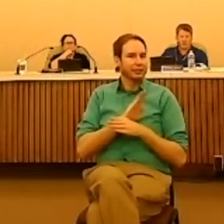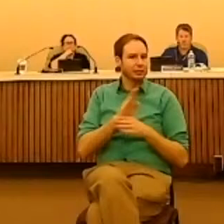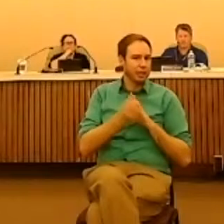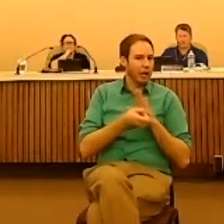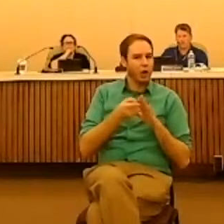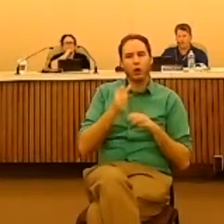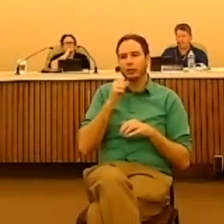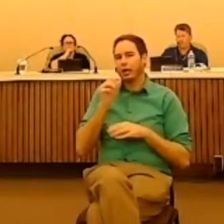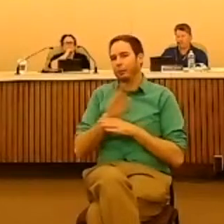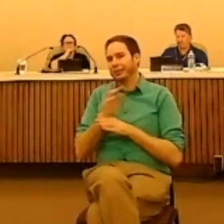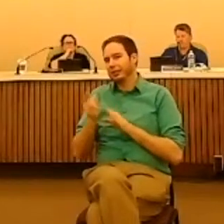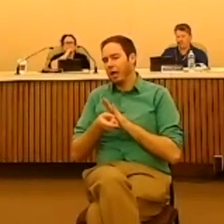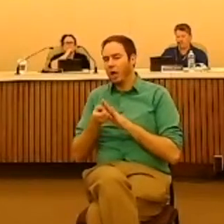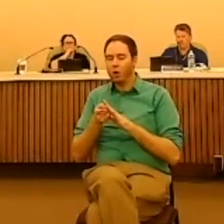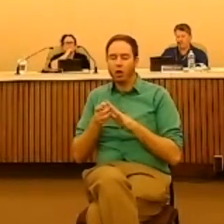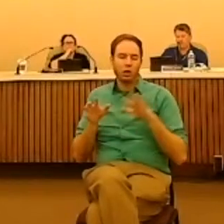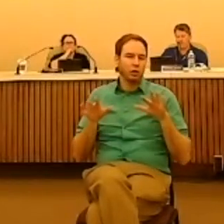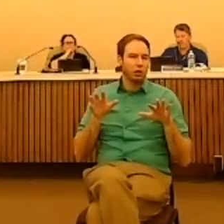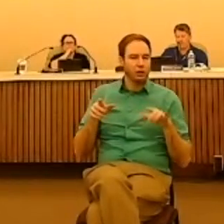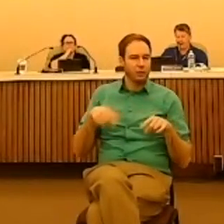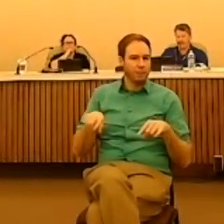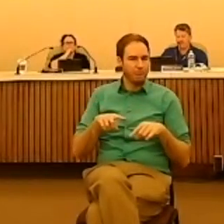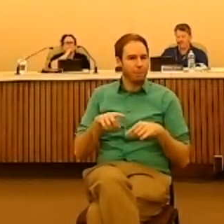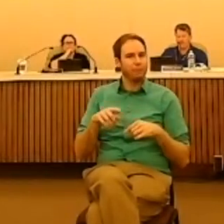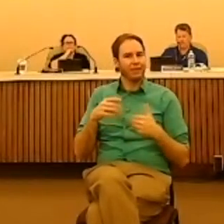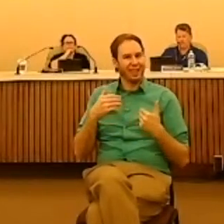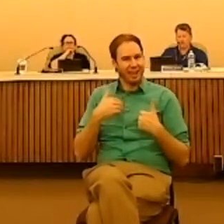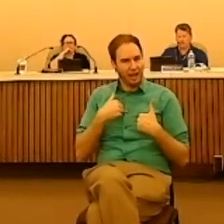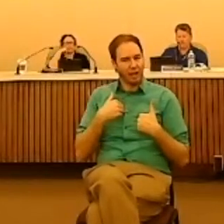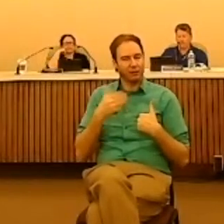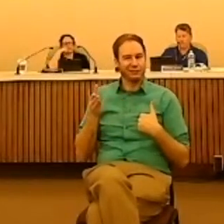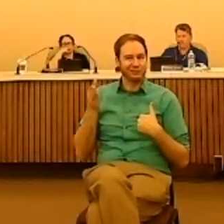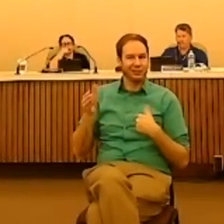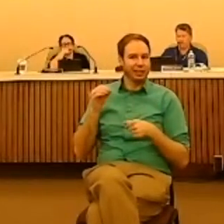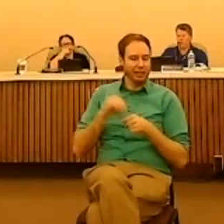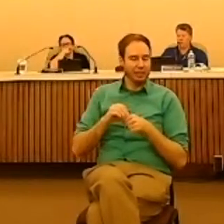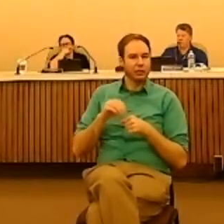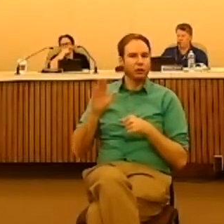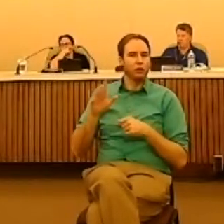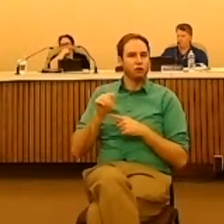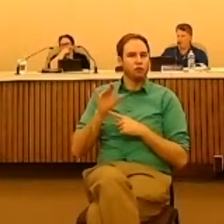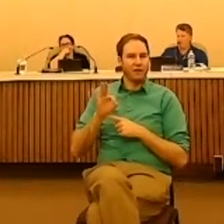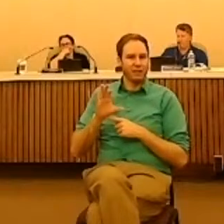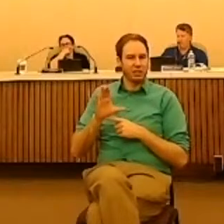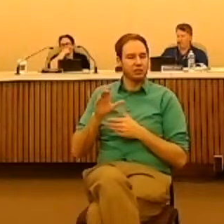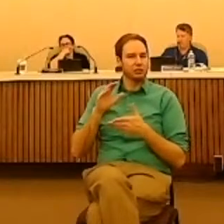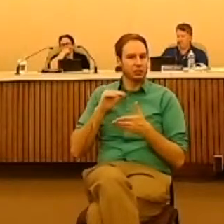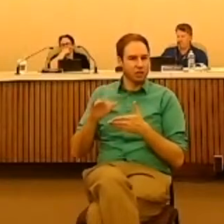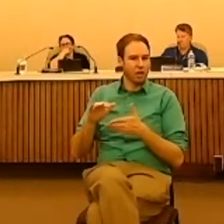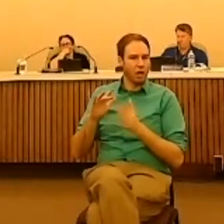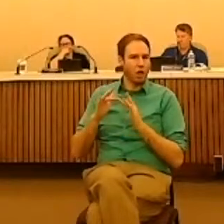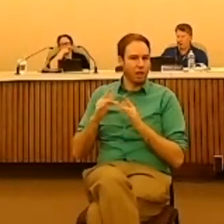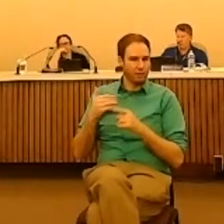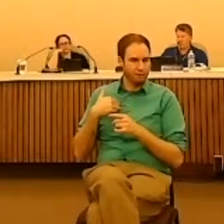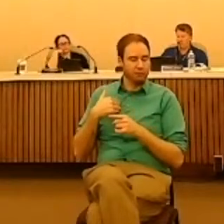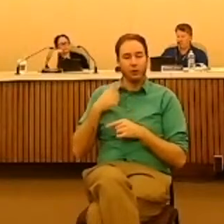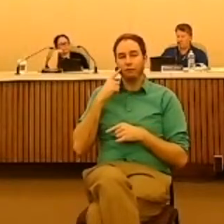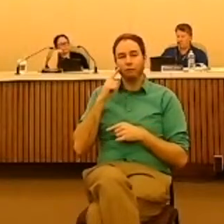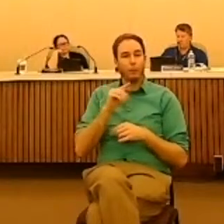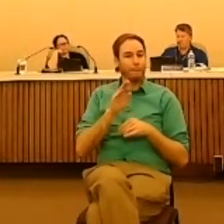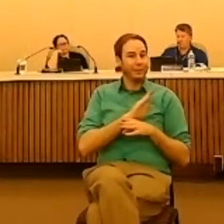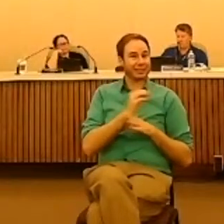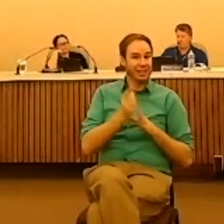peak hours, that type of stuff. So that is all in the traffic study. In terms of at the peak